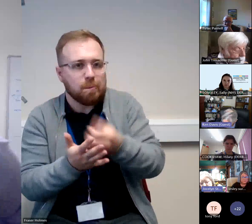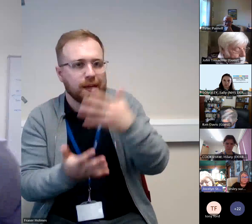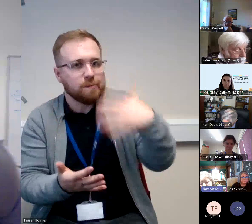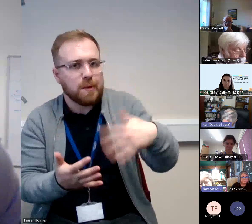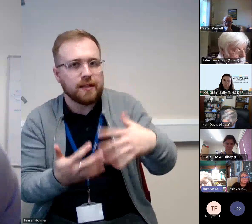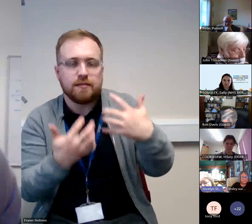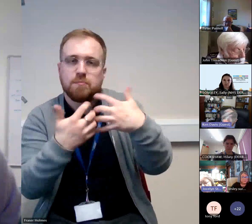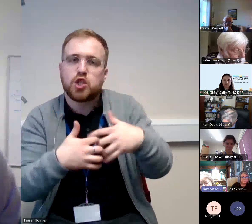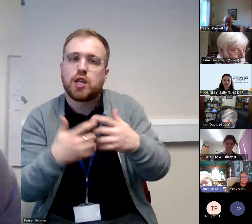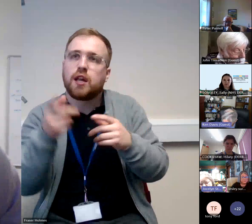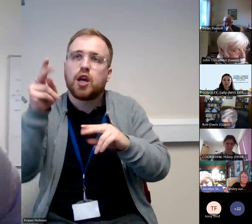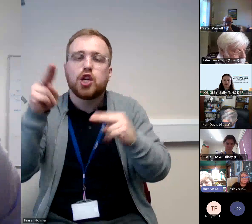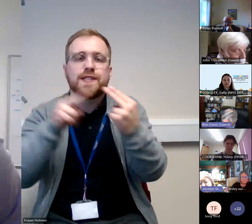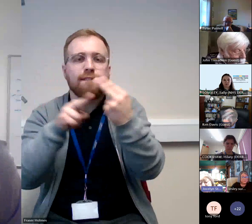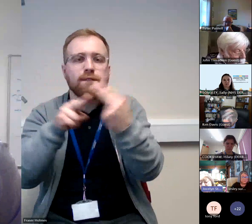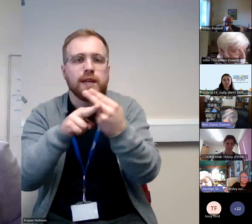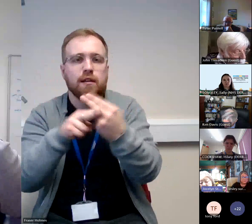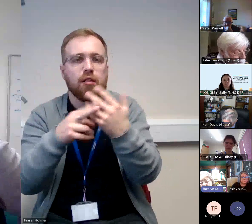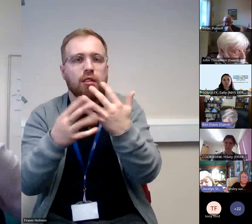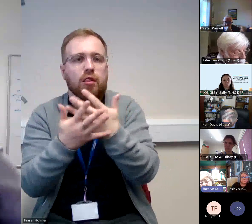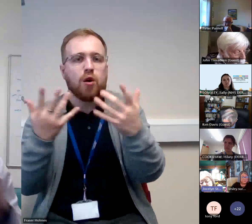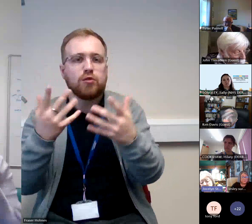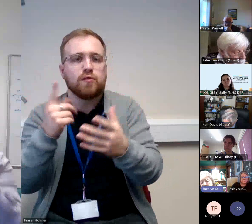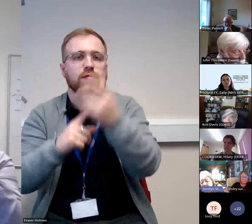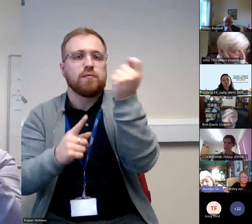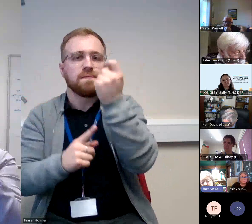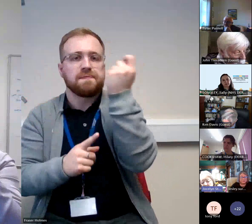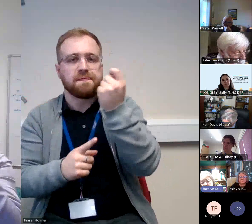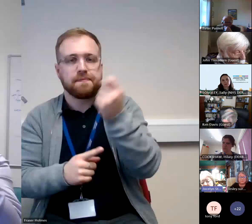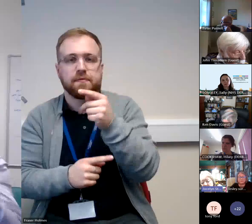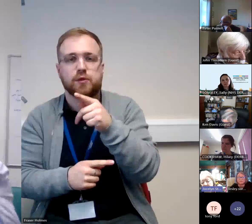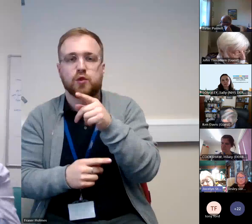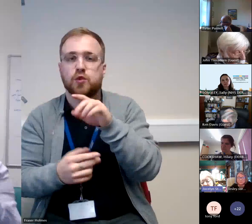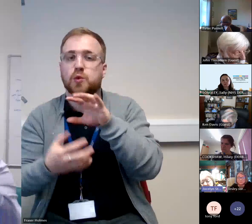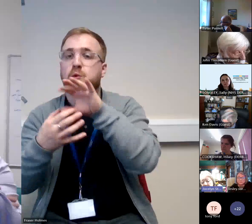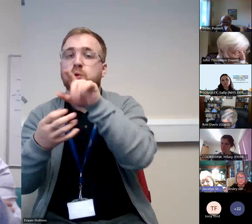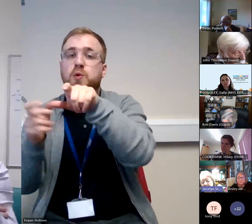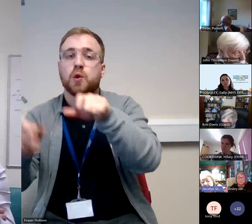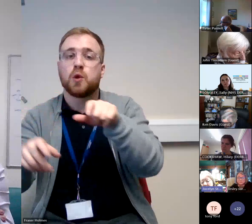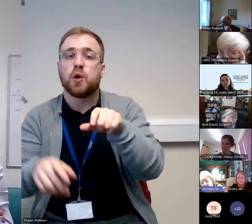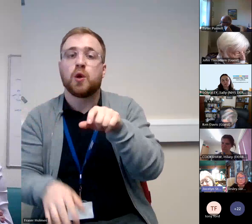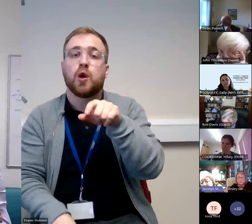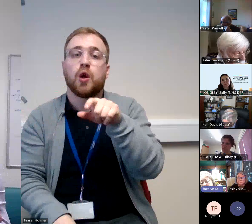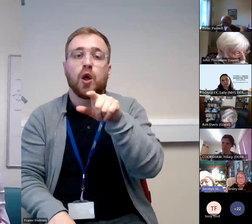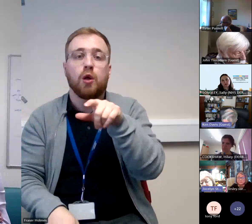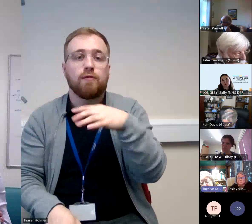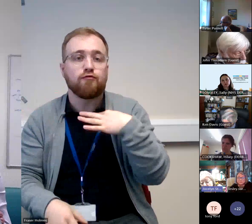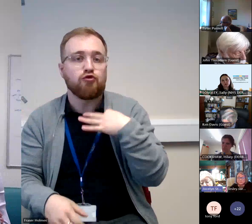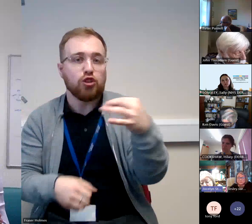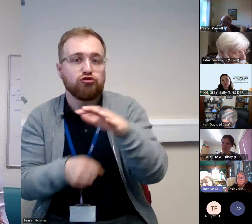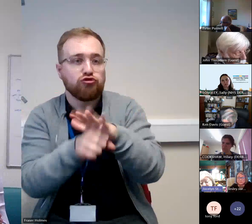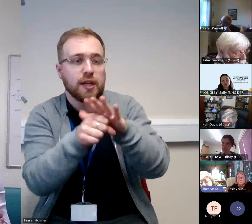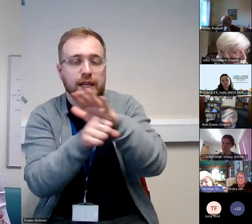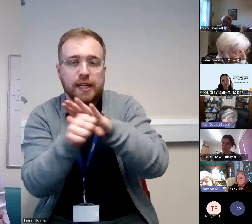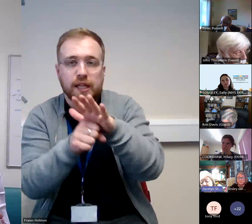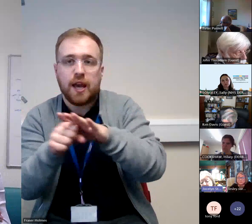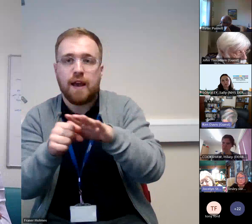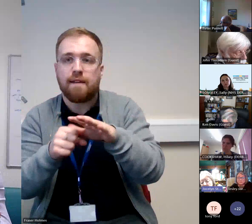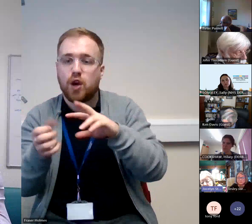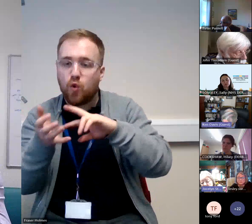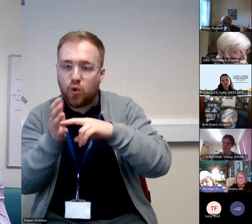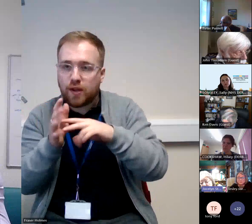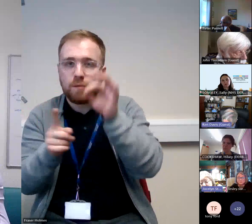in Sheffield they've had a lot of success in reaching out to the local voluntary sector and having organised